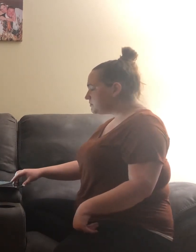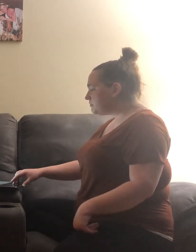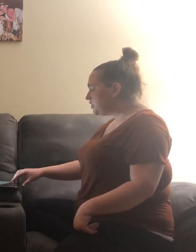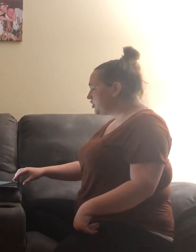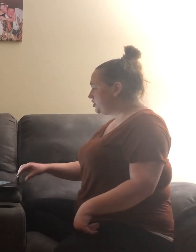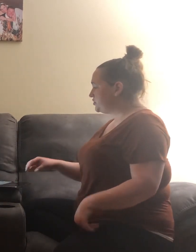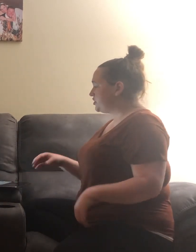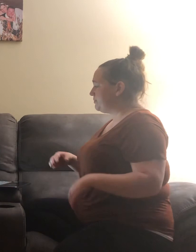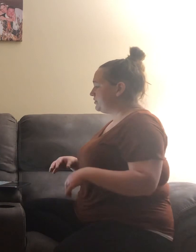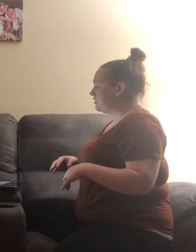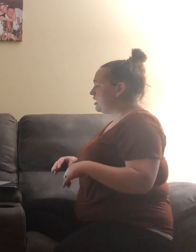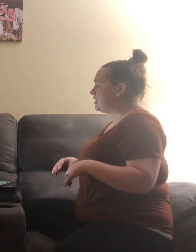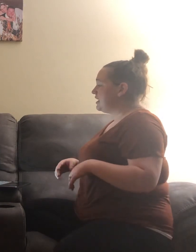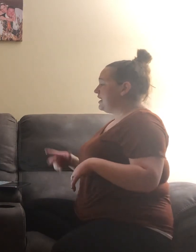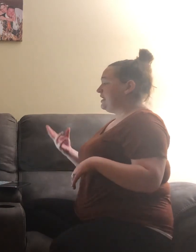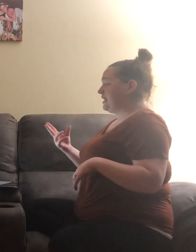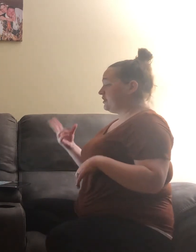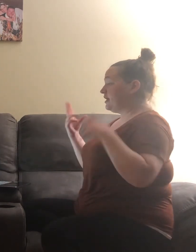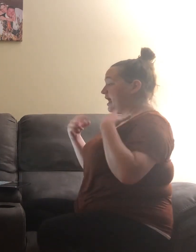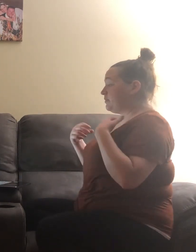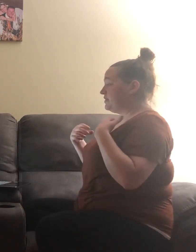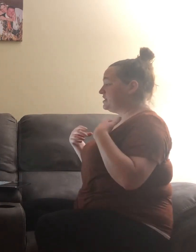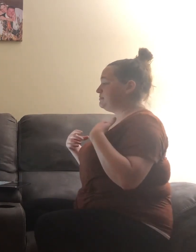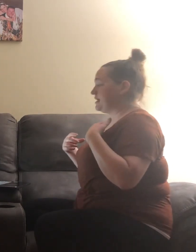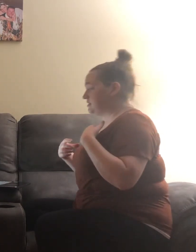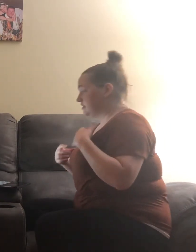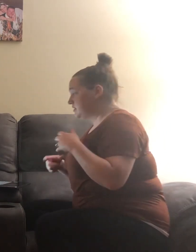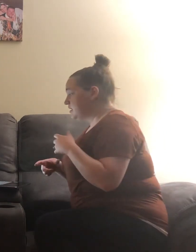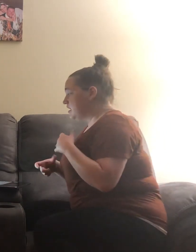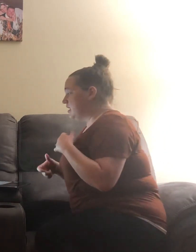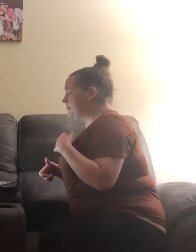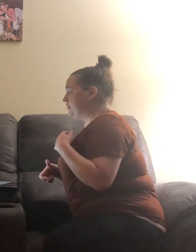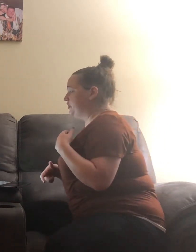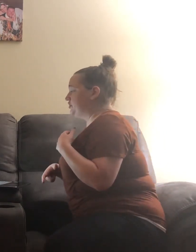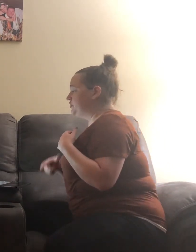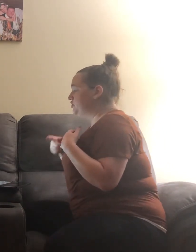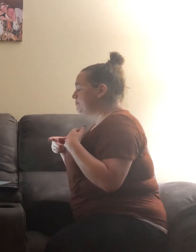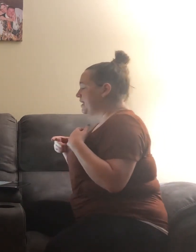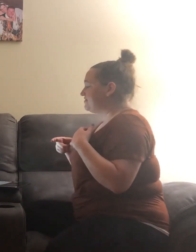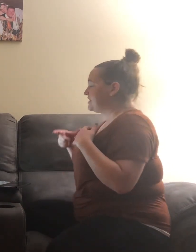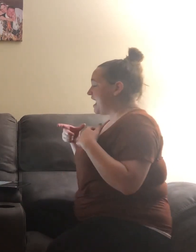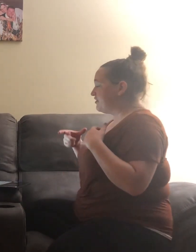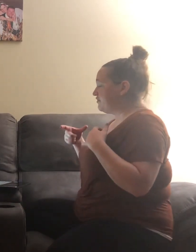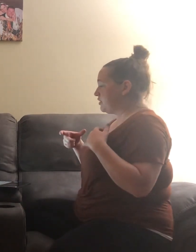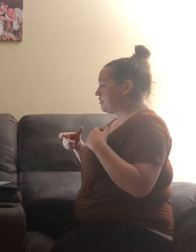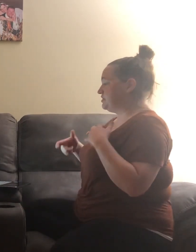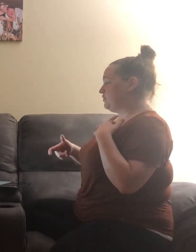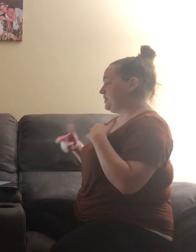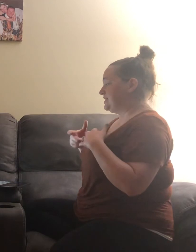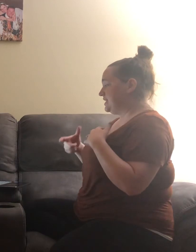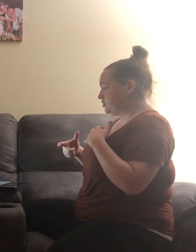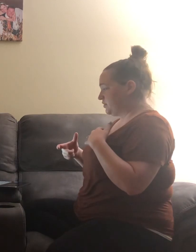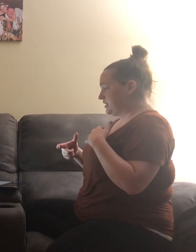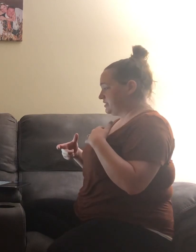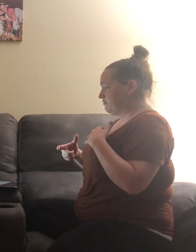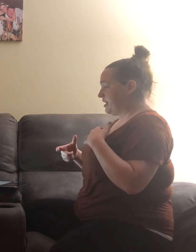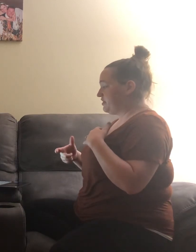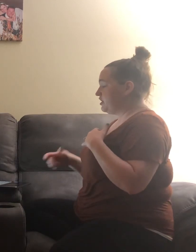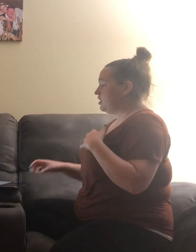You're going to use your albuterol inhaler again with the spacer, and you're going to do 2 puffs every 4 hours for wheezing and shortness of breath. You